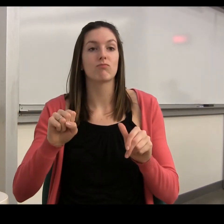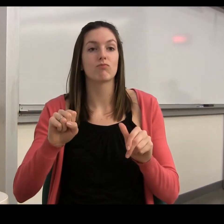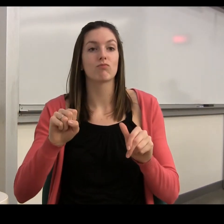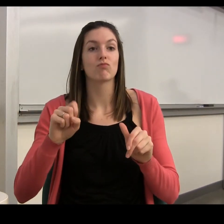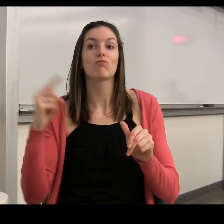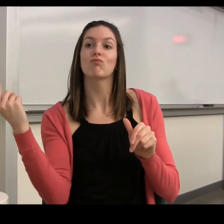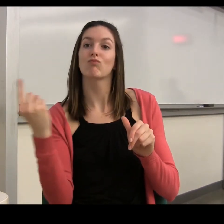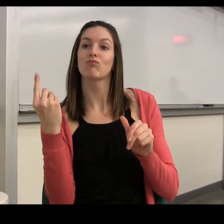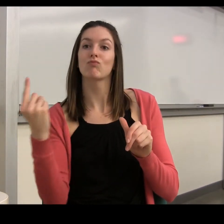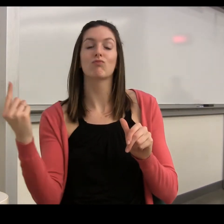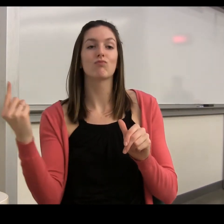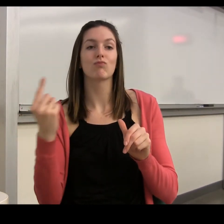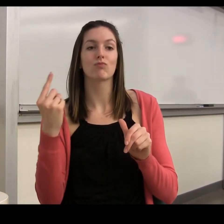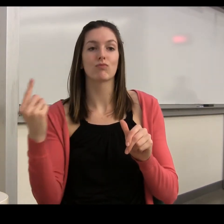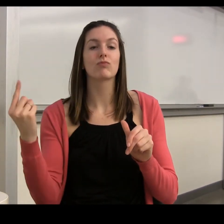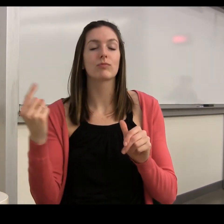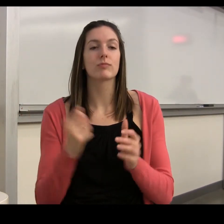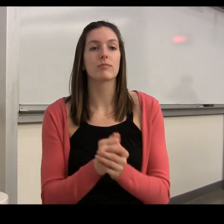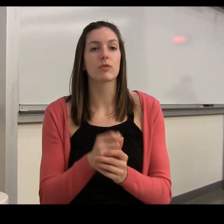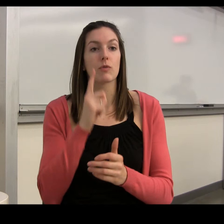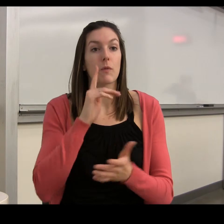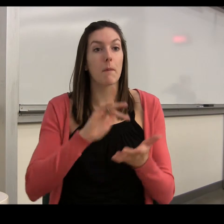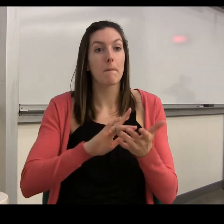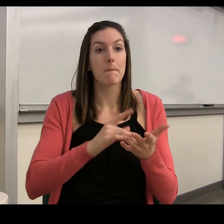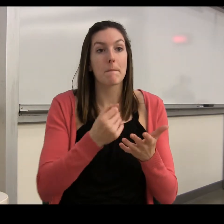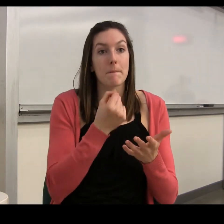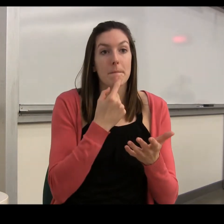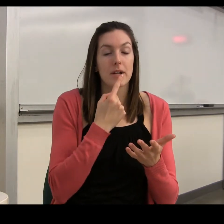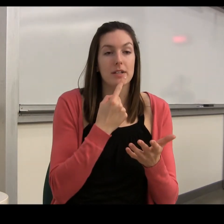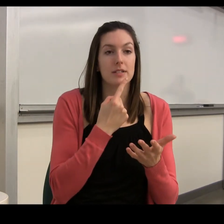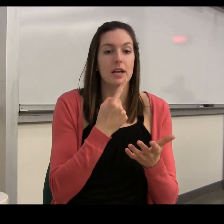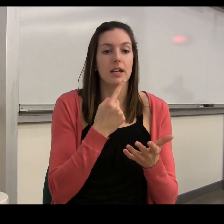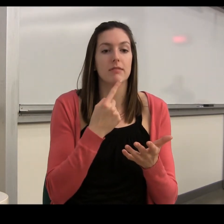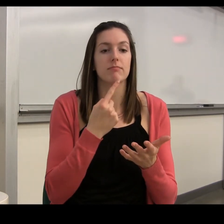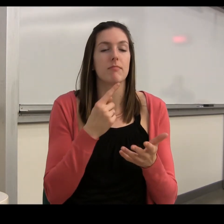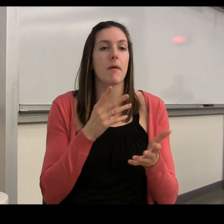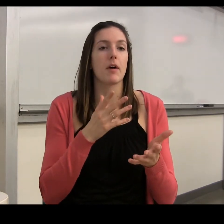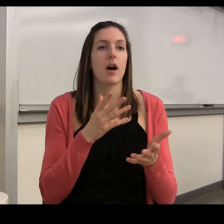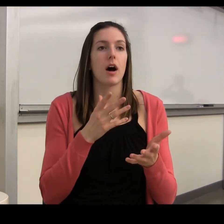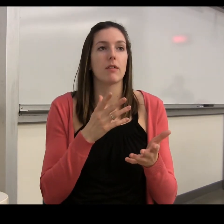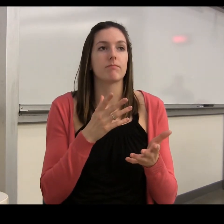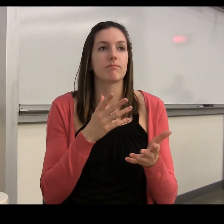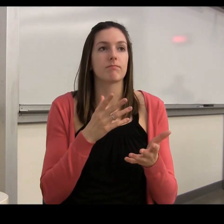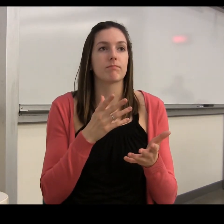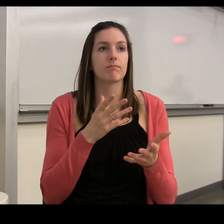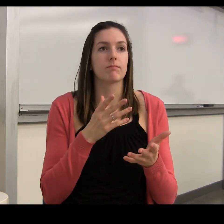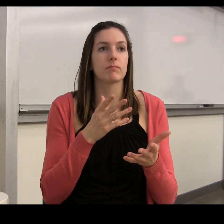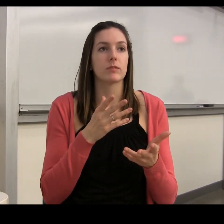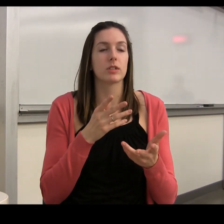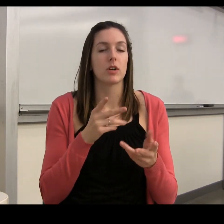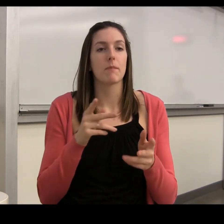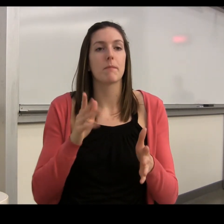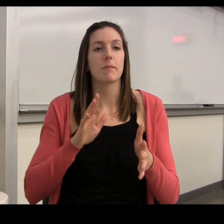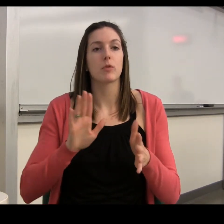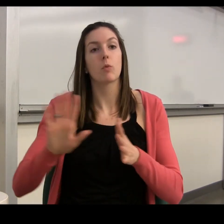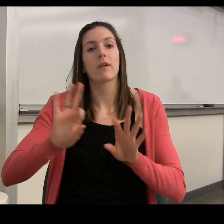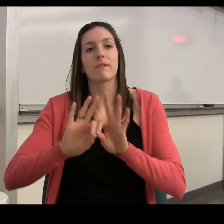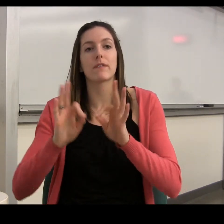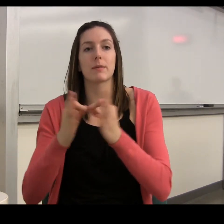you probably could go home because people could stop in and give you some food and help you out there. But the instrumental activities